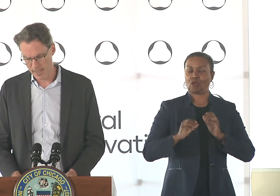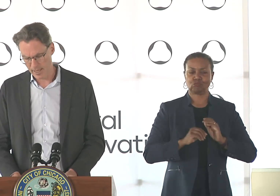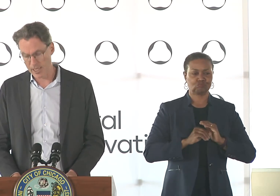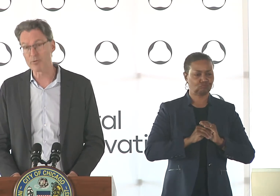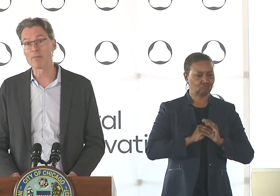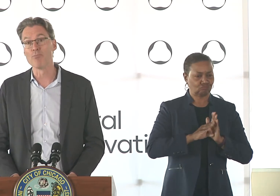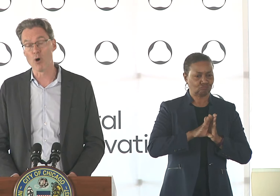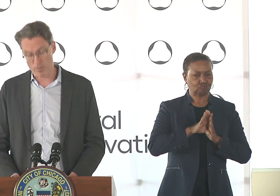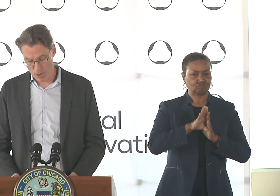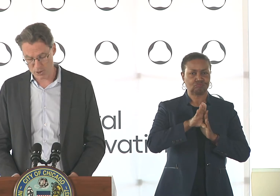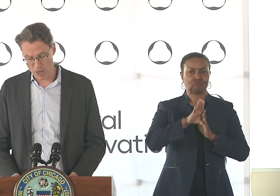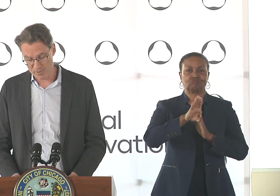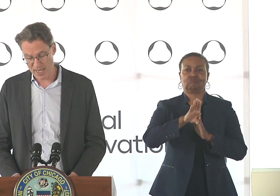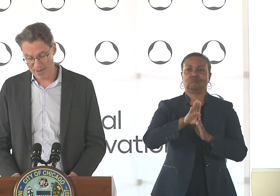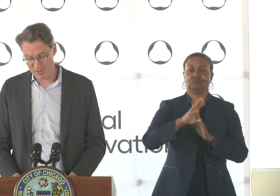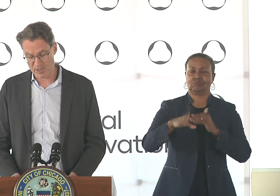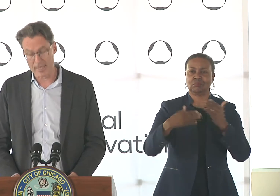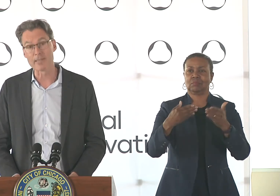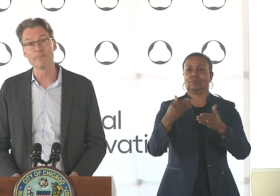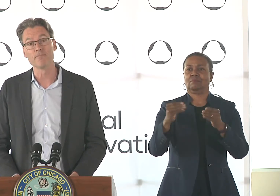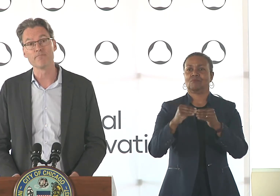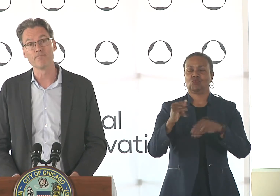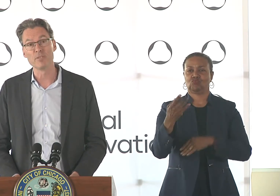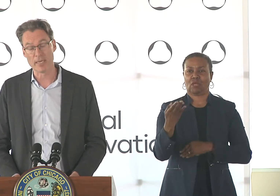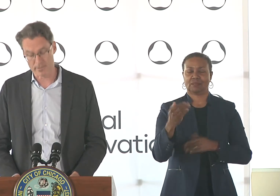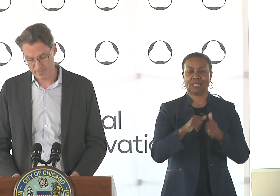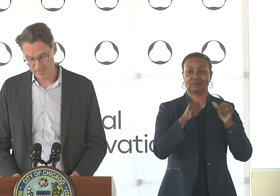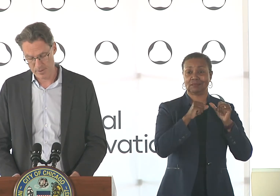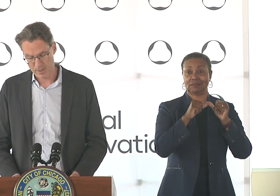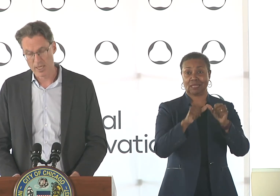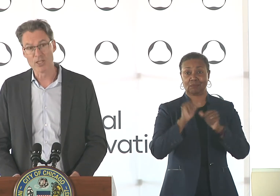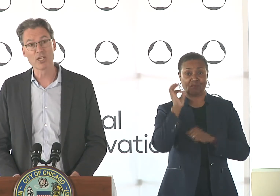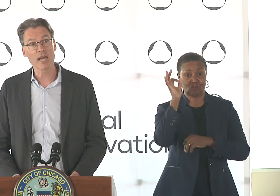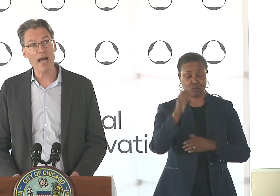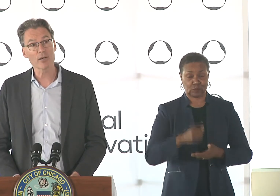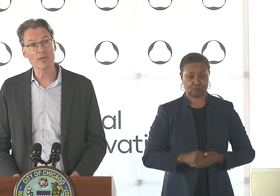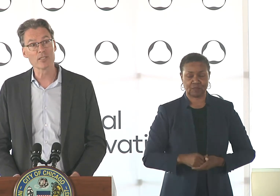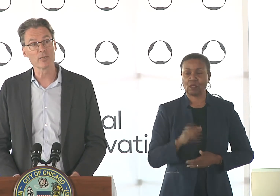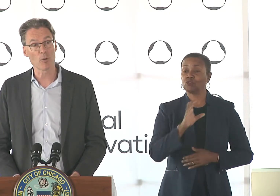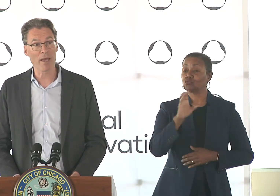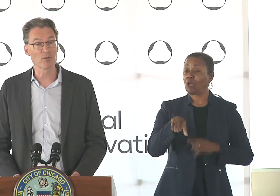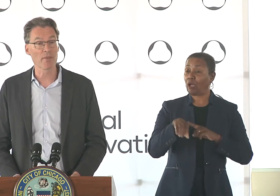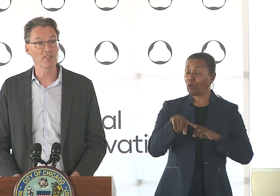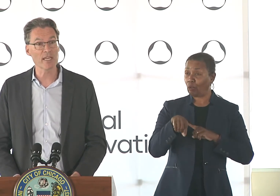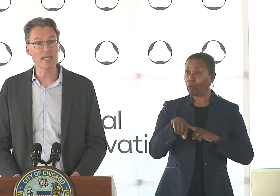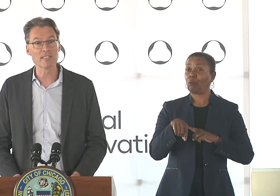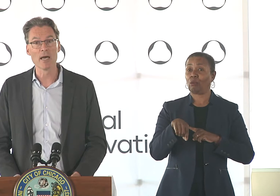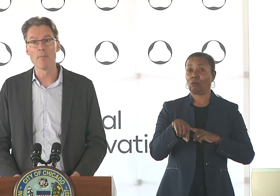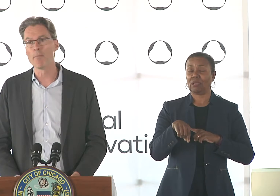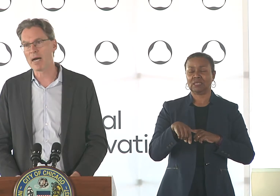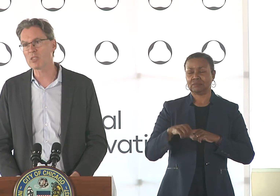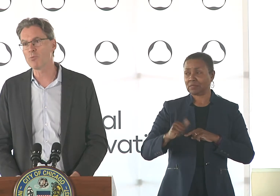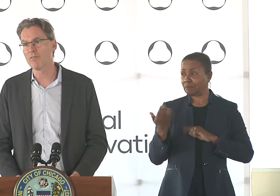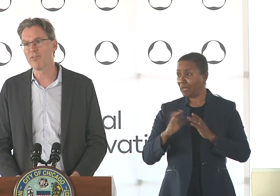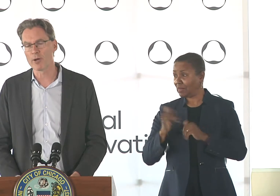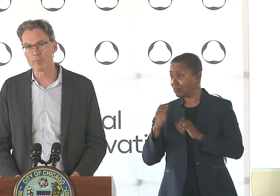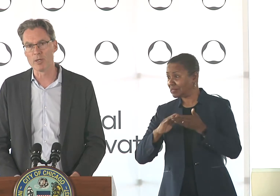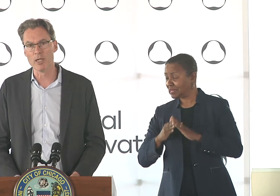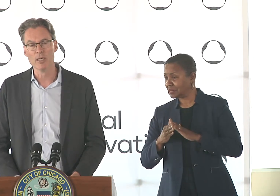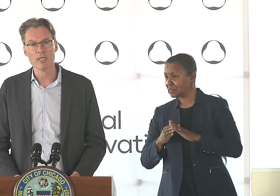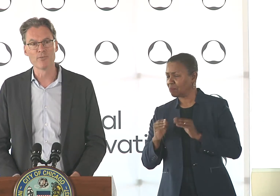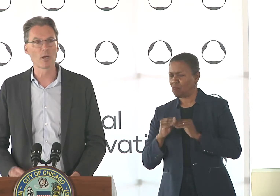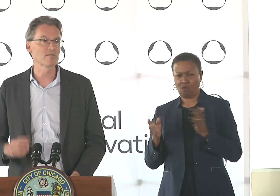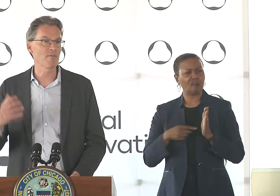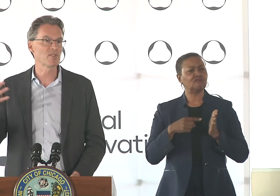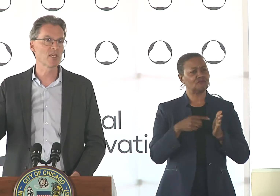start, and create more and more jobs every single year. And Chicago is, in comparison to other cities, much more